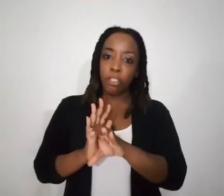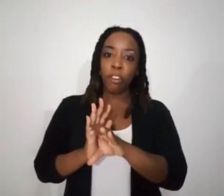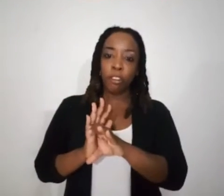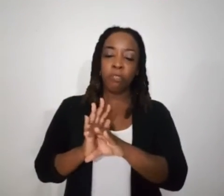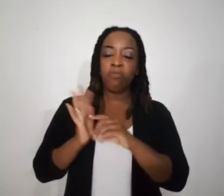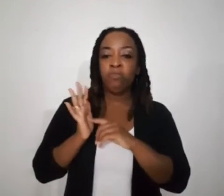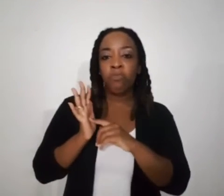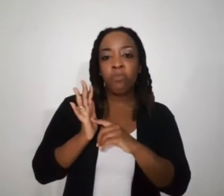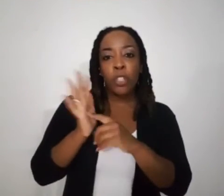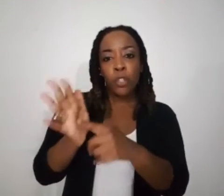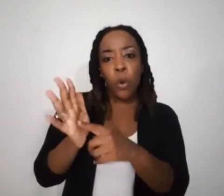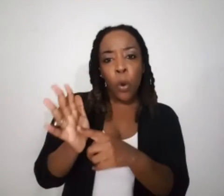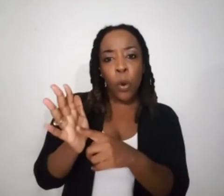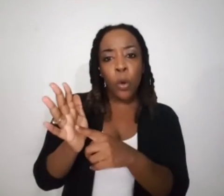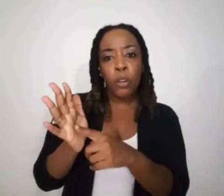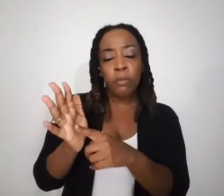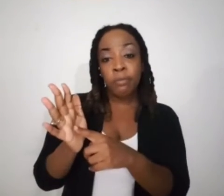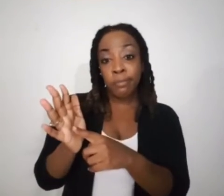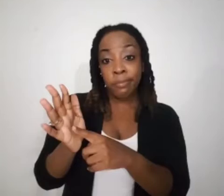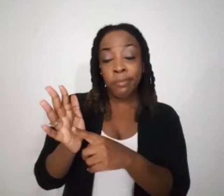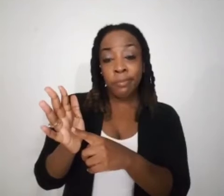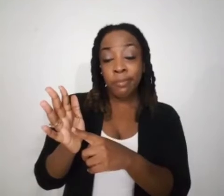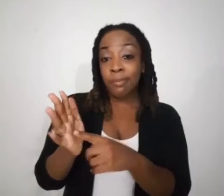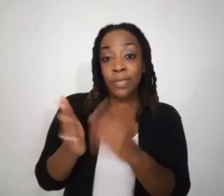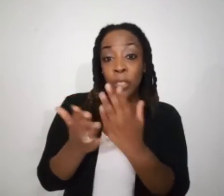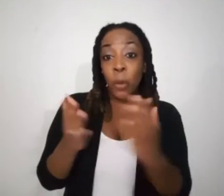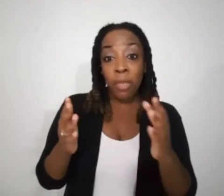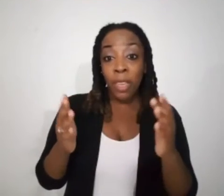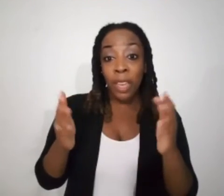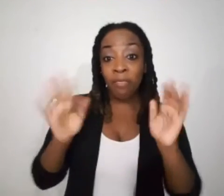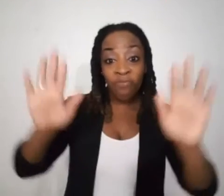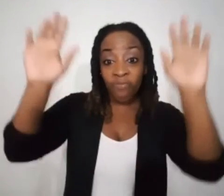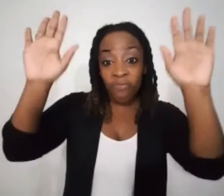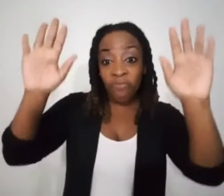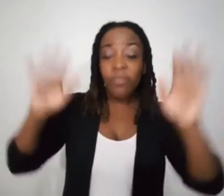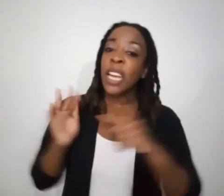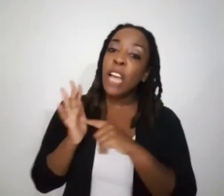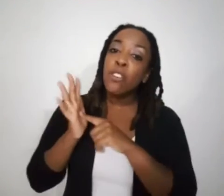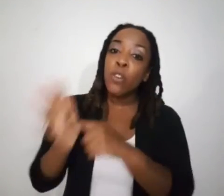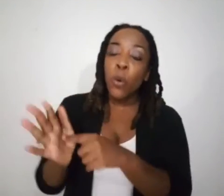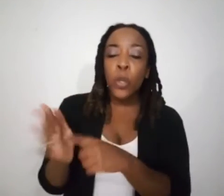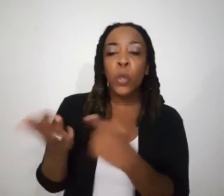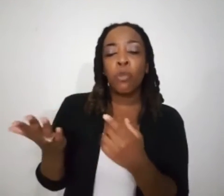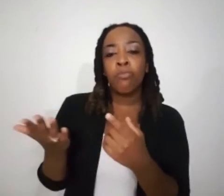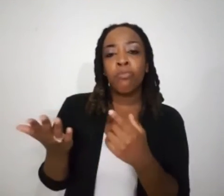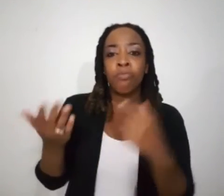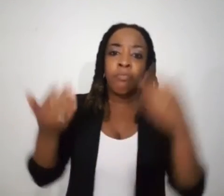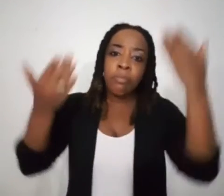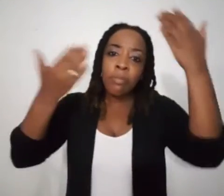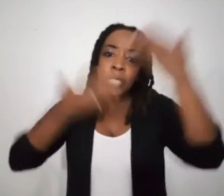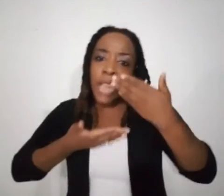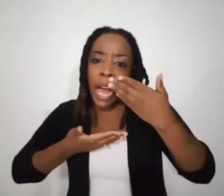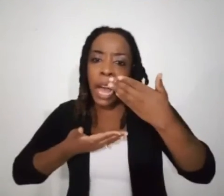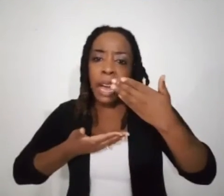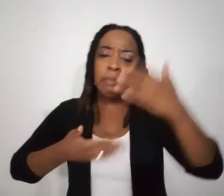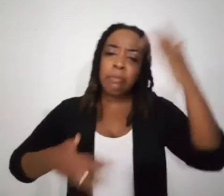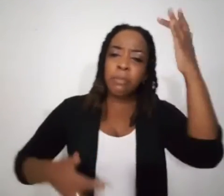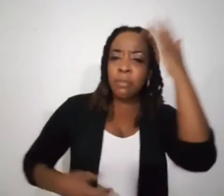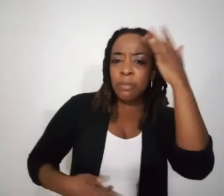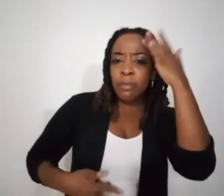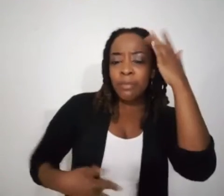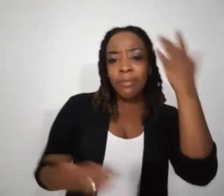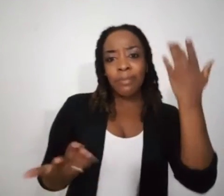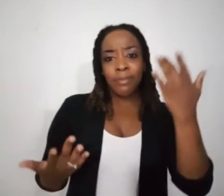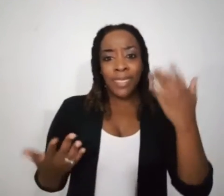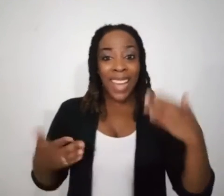something that's great. They can show you when they don't feel so well. They can show a sad face. They can show a happy face.